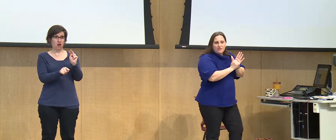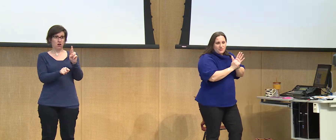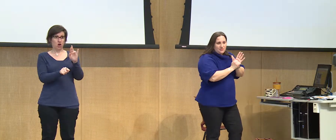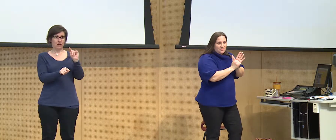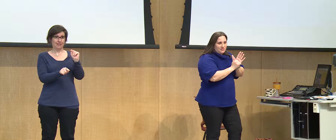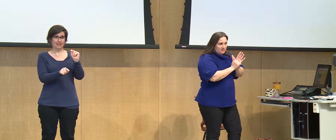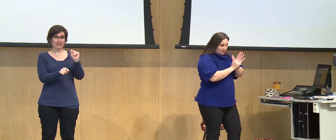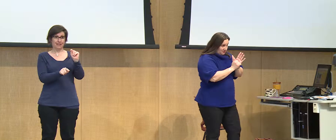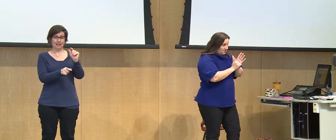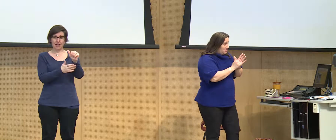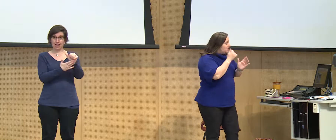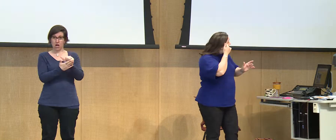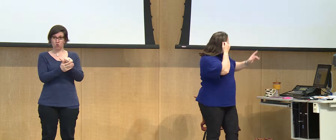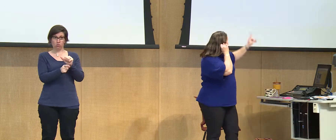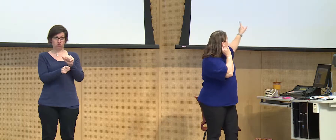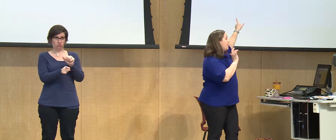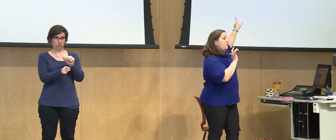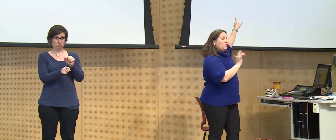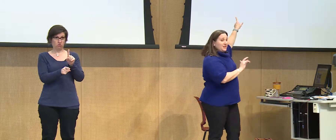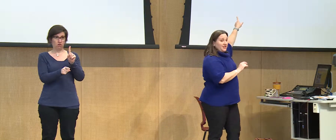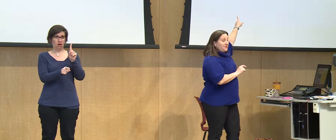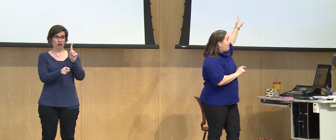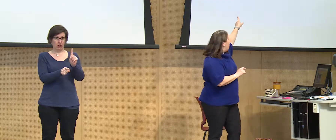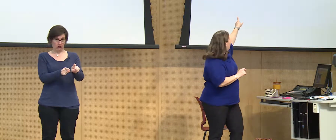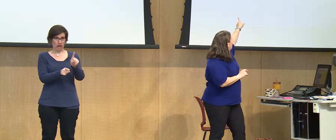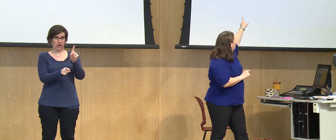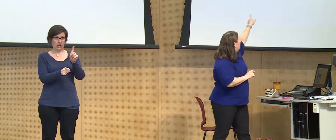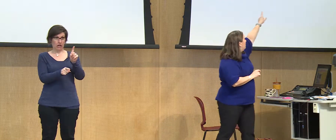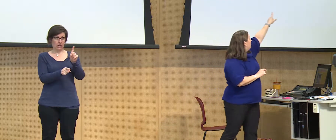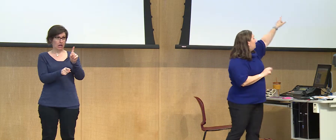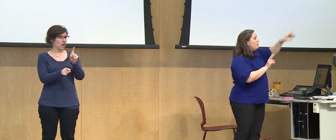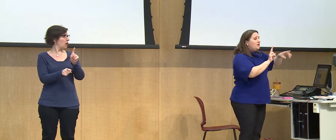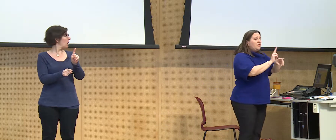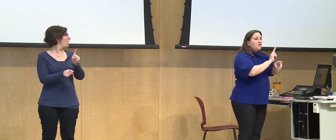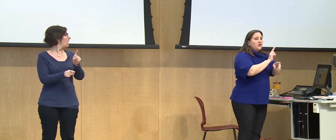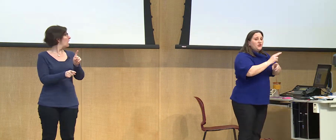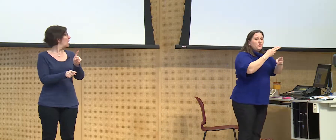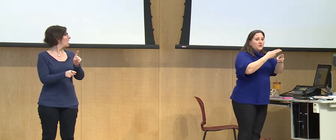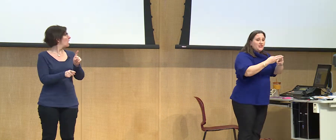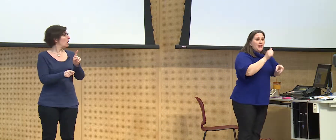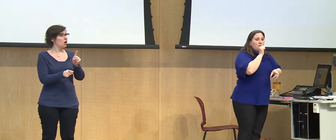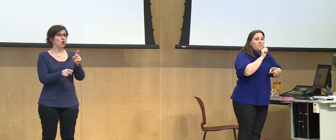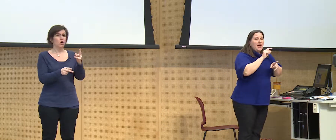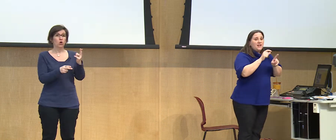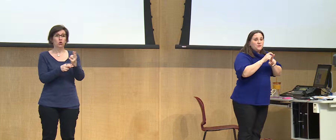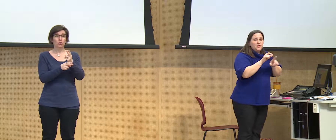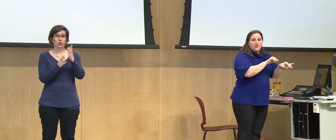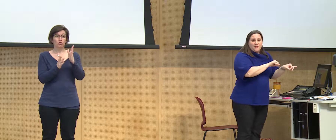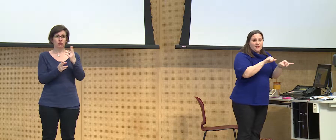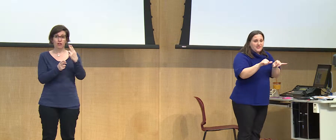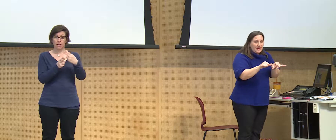account. Okay, if you click there, the username and password are the